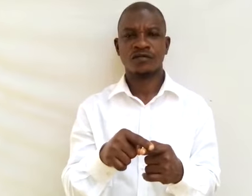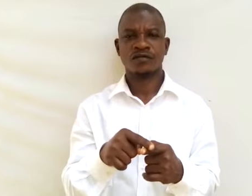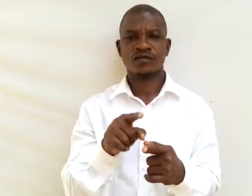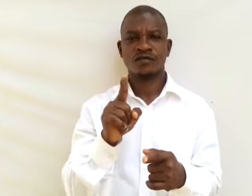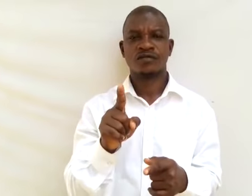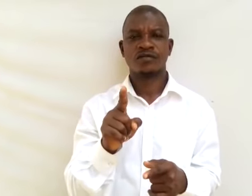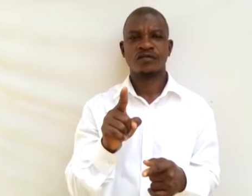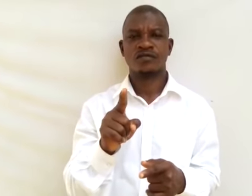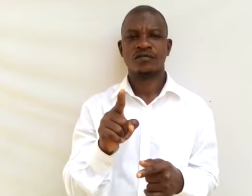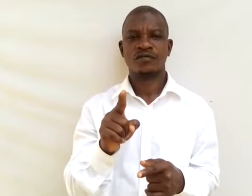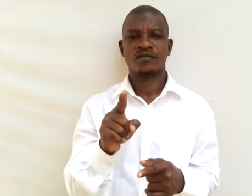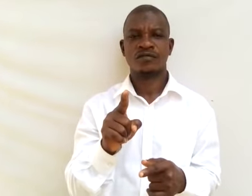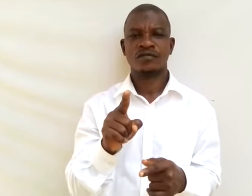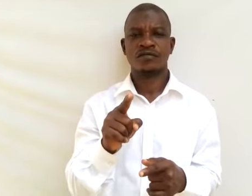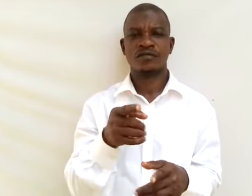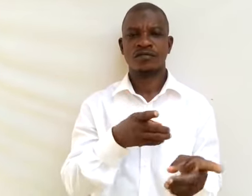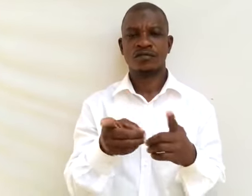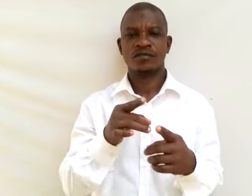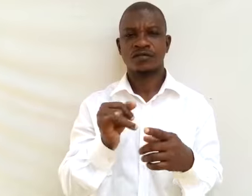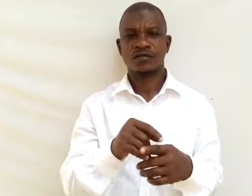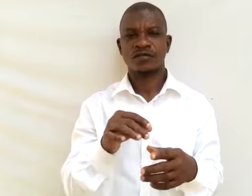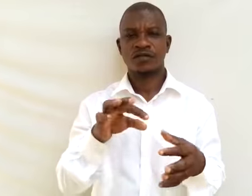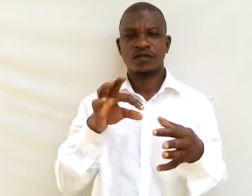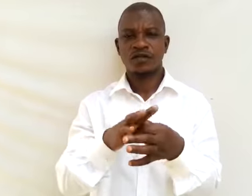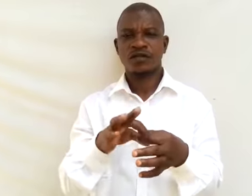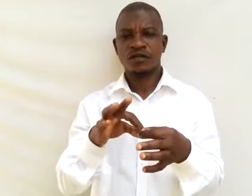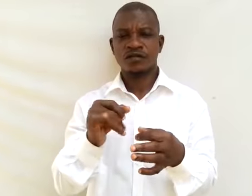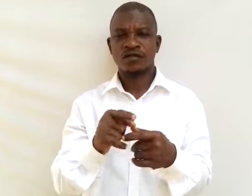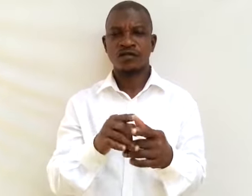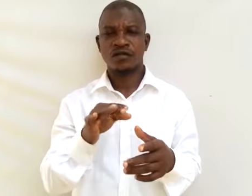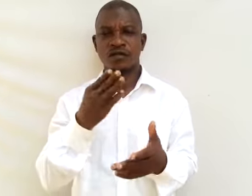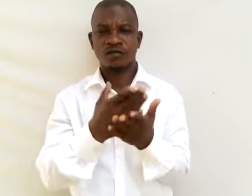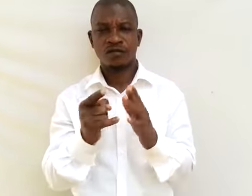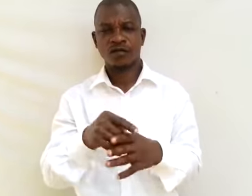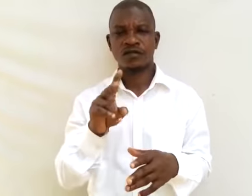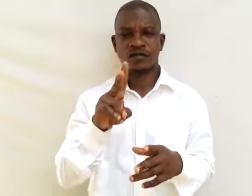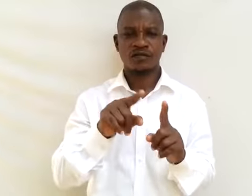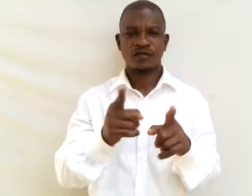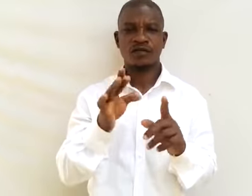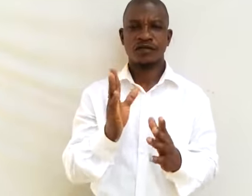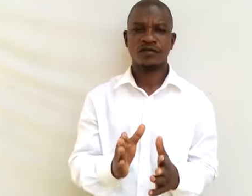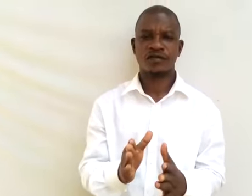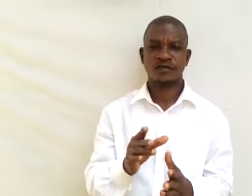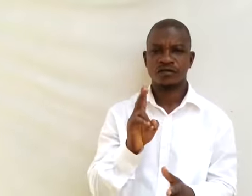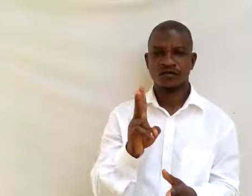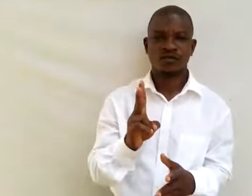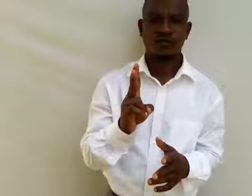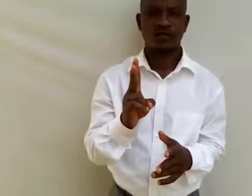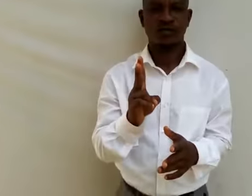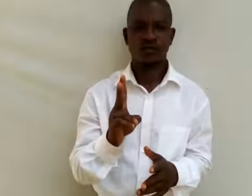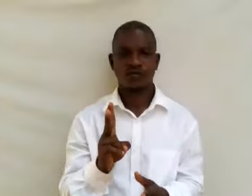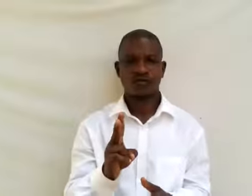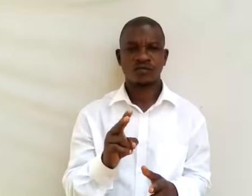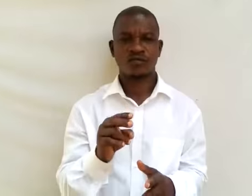1. Define joint and partial variations. 2. Solve